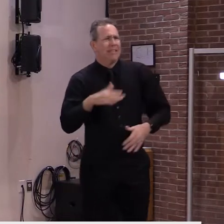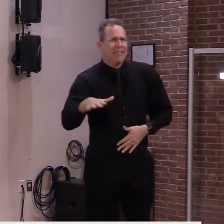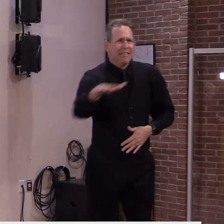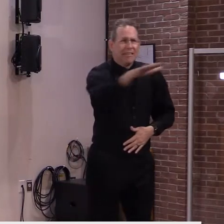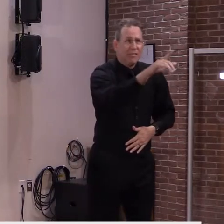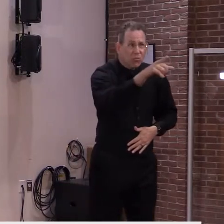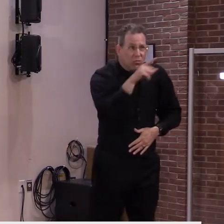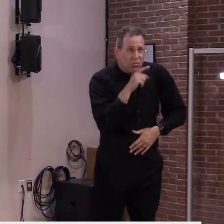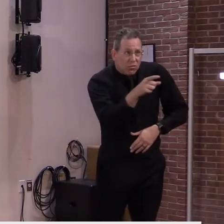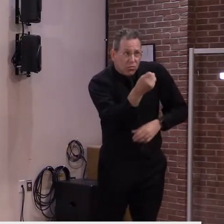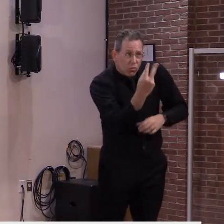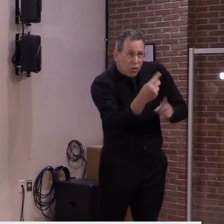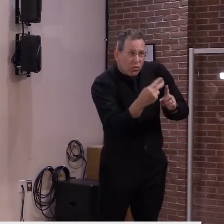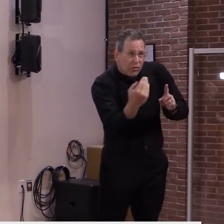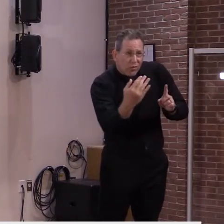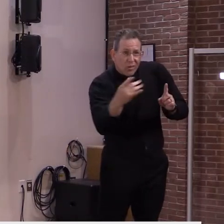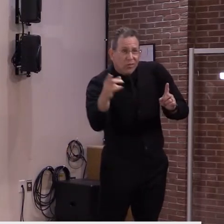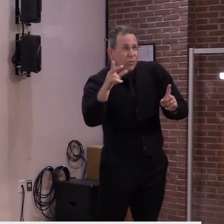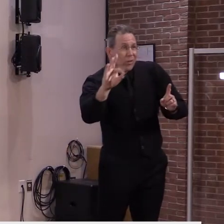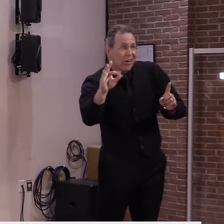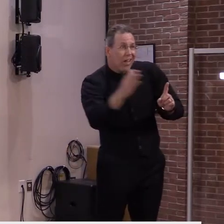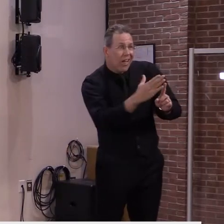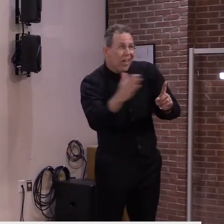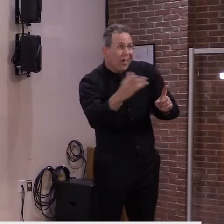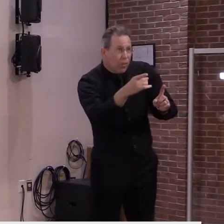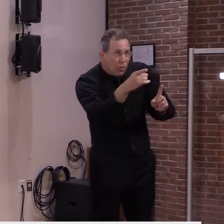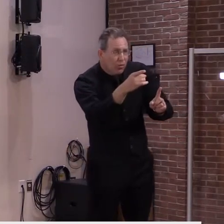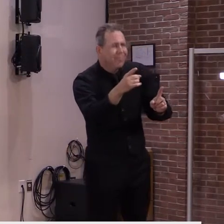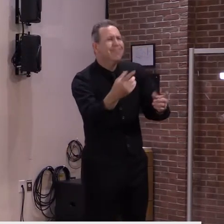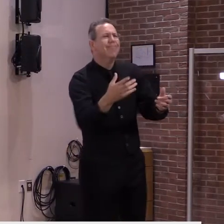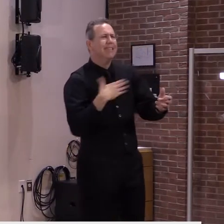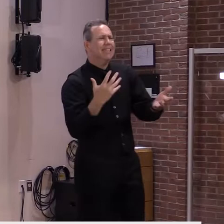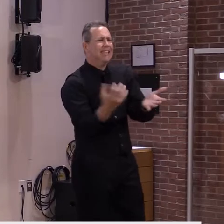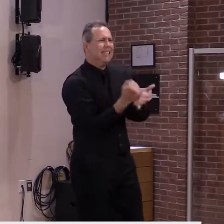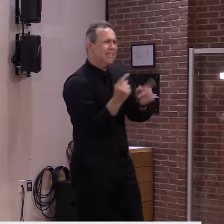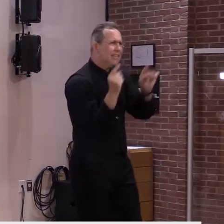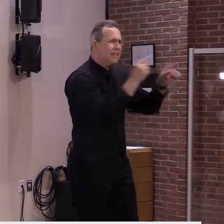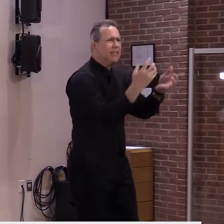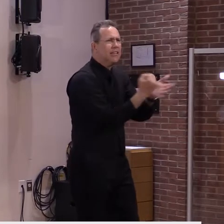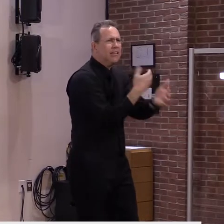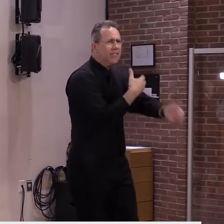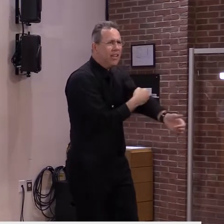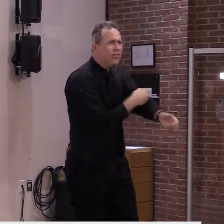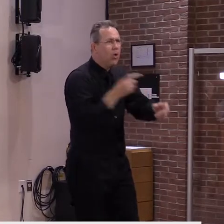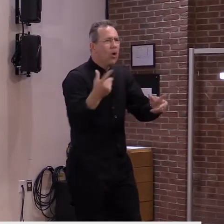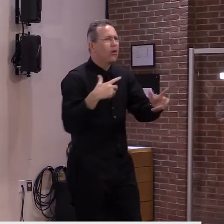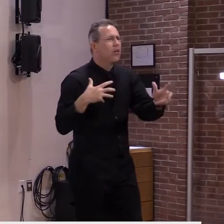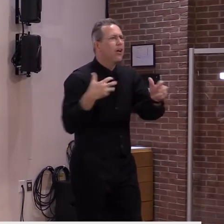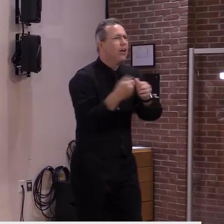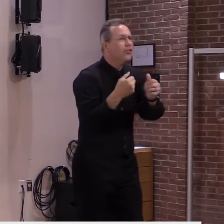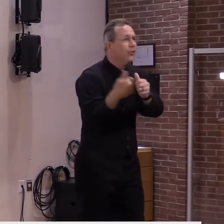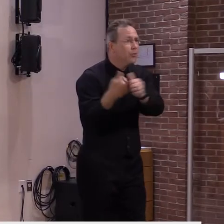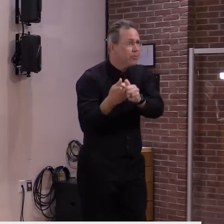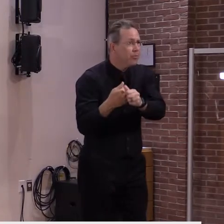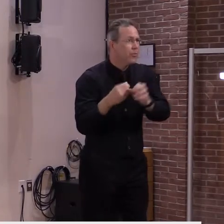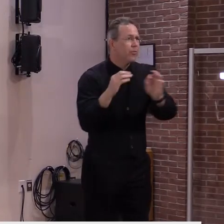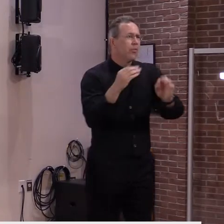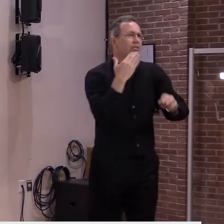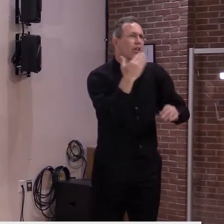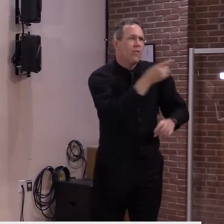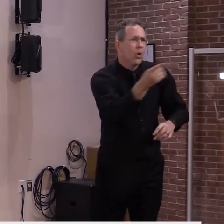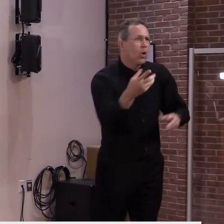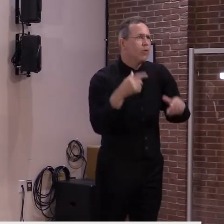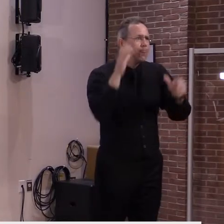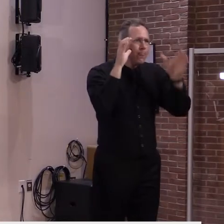now. I will end there. Thank you once again for getting your shot, Vermont. I'll turn it over to Commissioner Pichek for